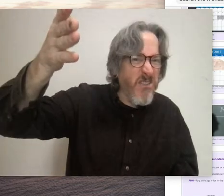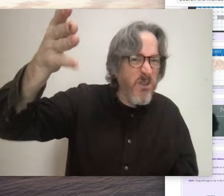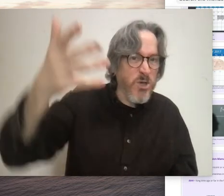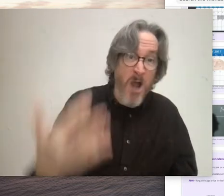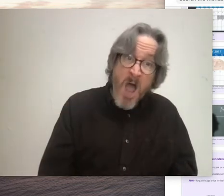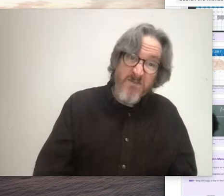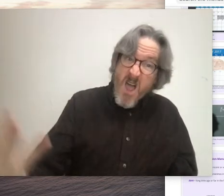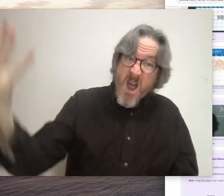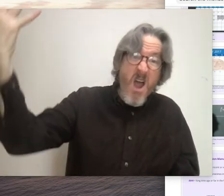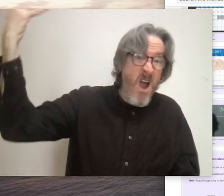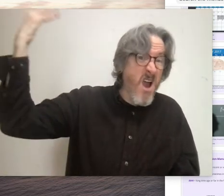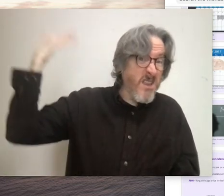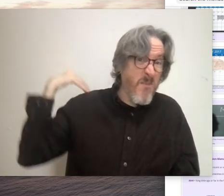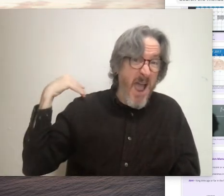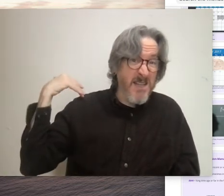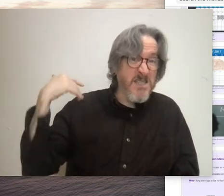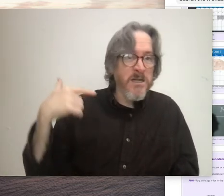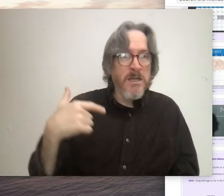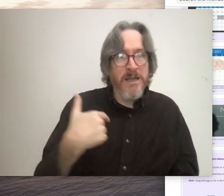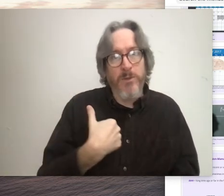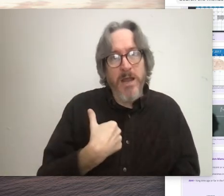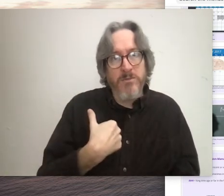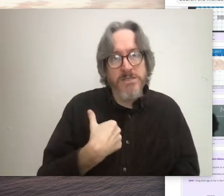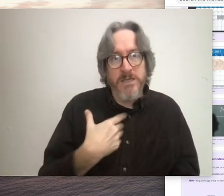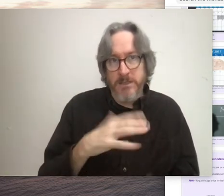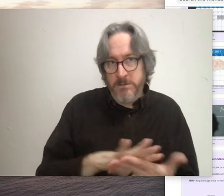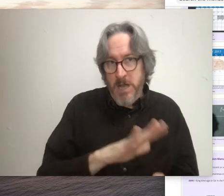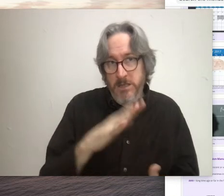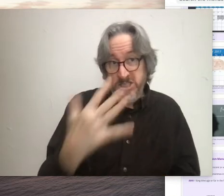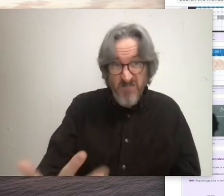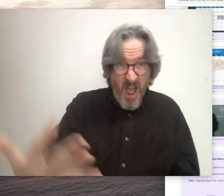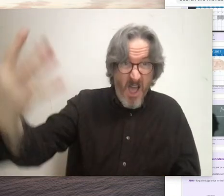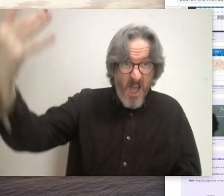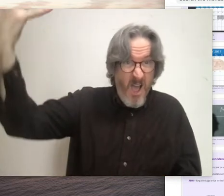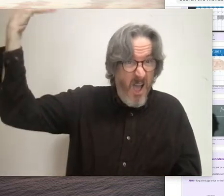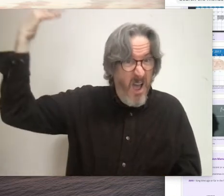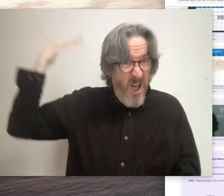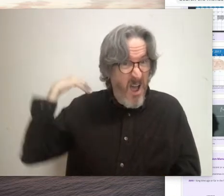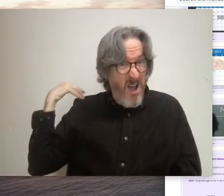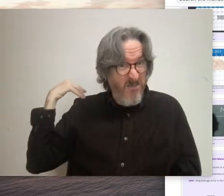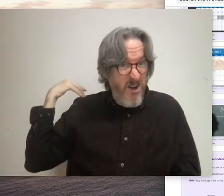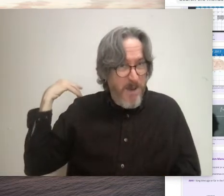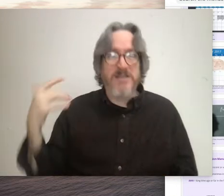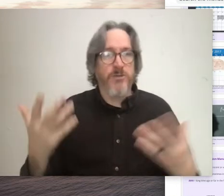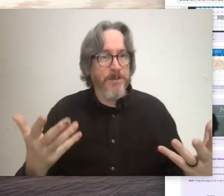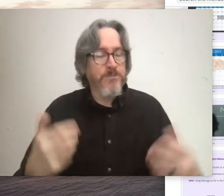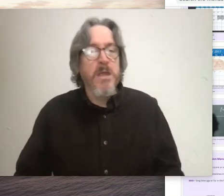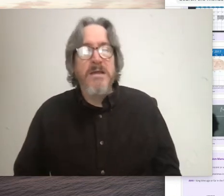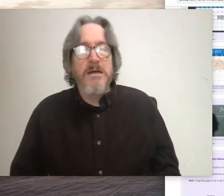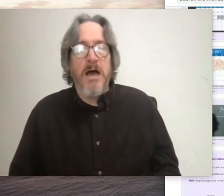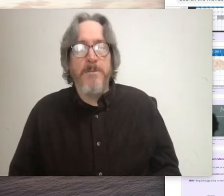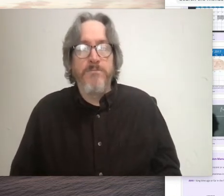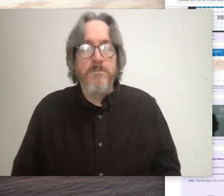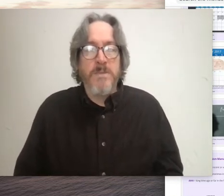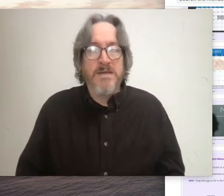far in the future, or far in the past. Like when I was in college. Far past, right?